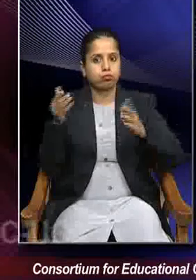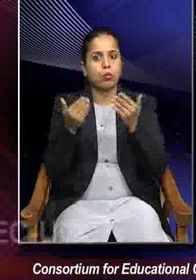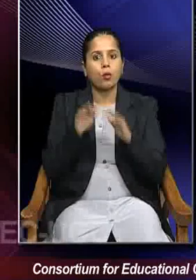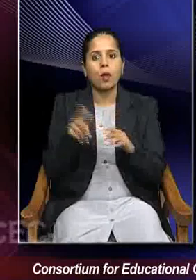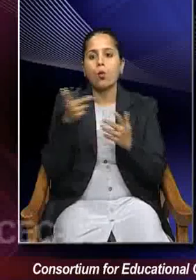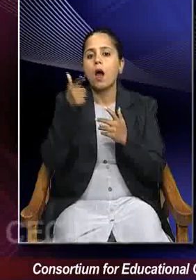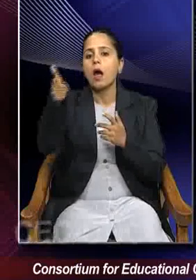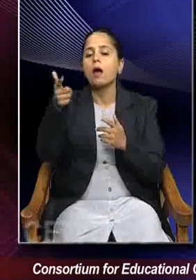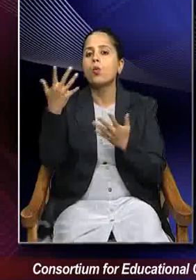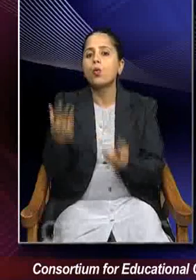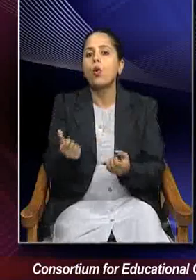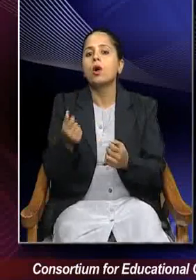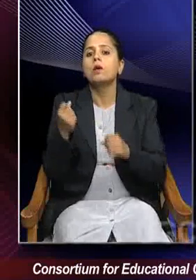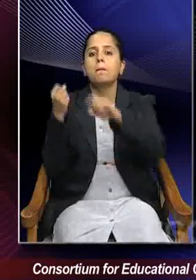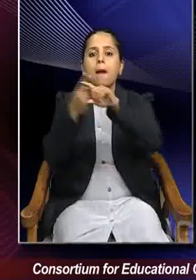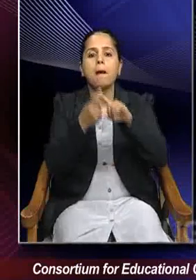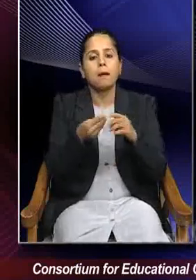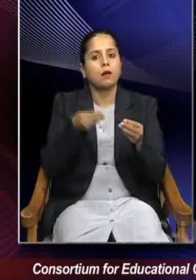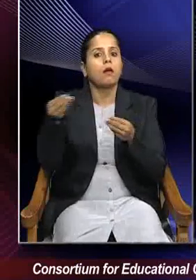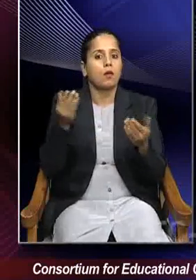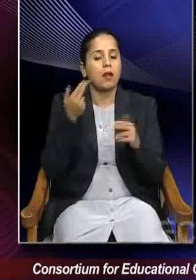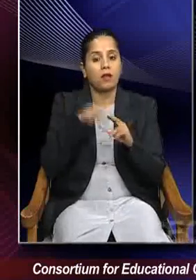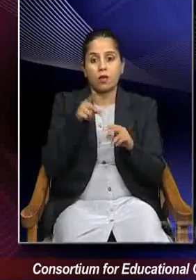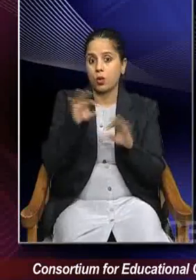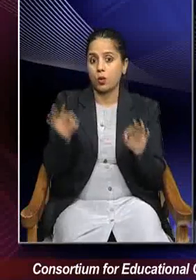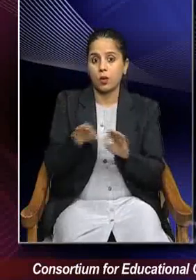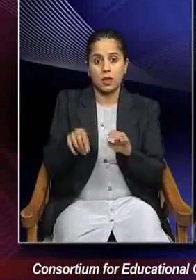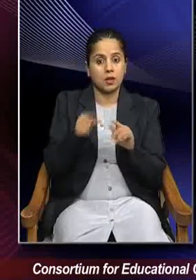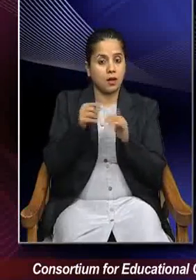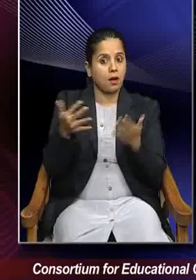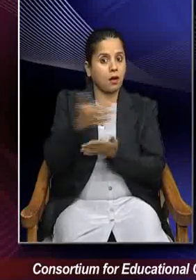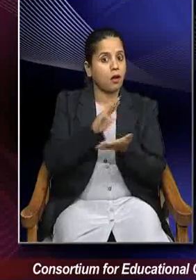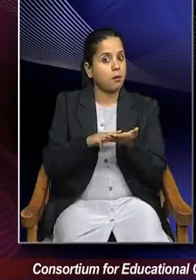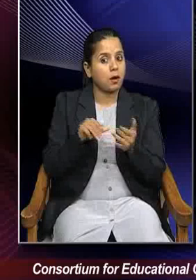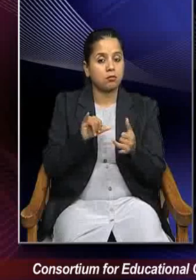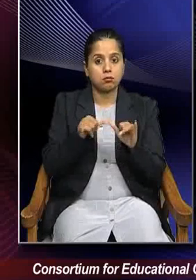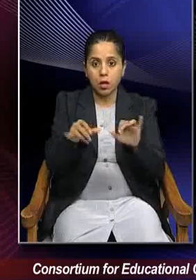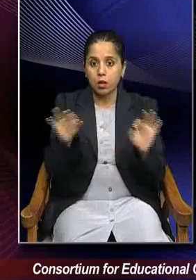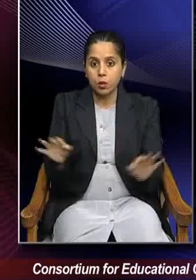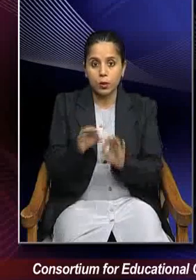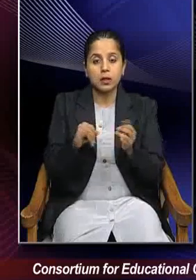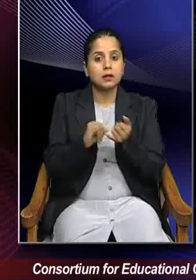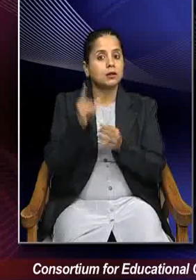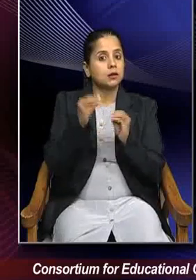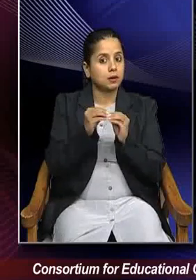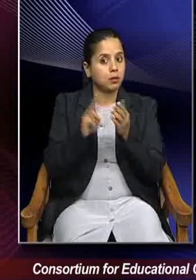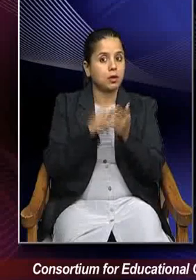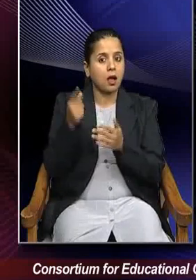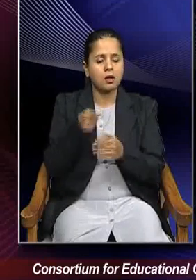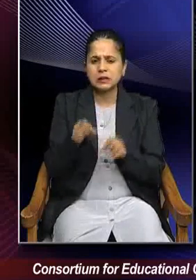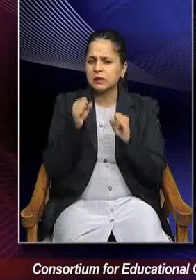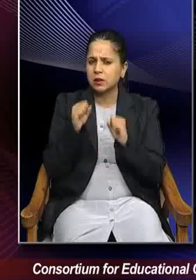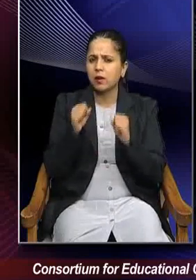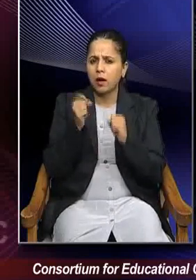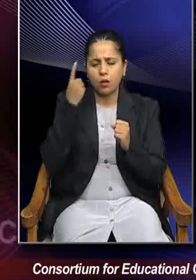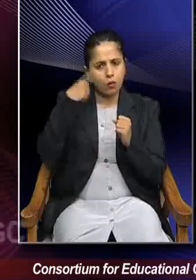due. If you don't have robust data mechanisms at the subnational level, it becomes very difficult